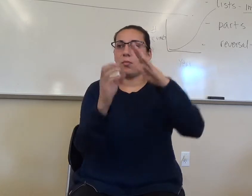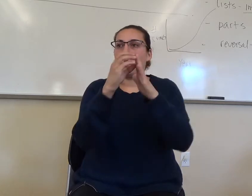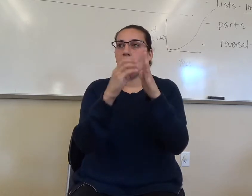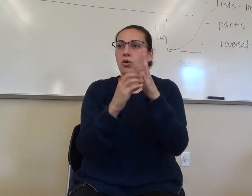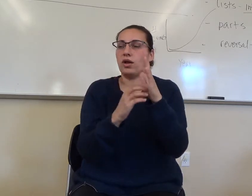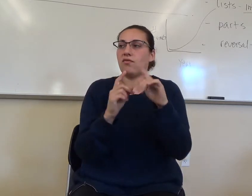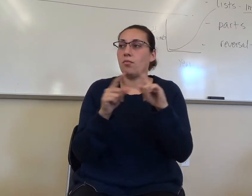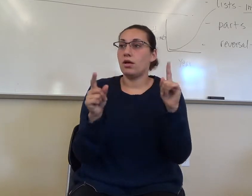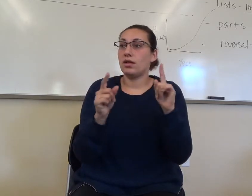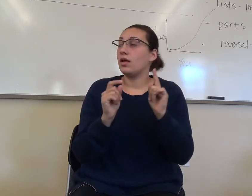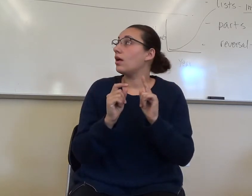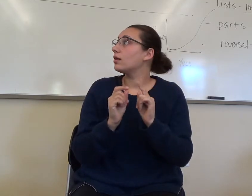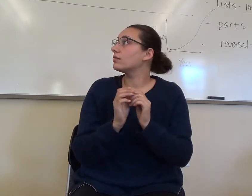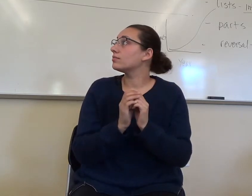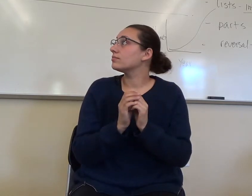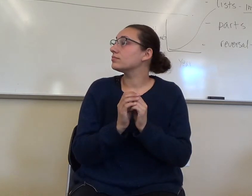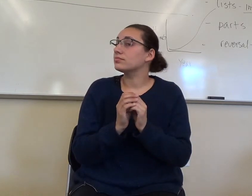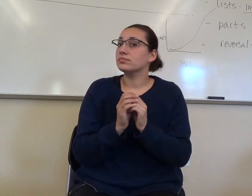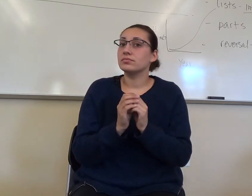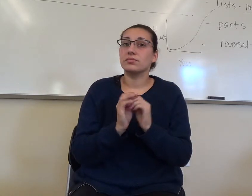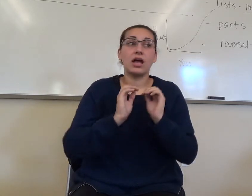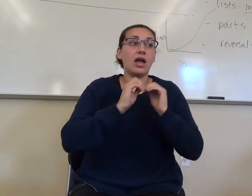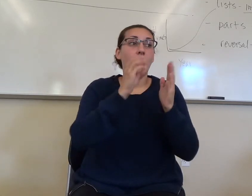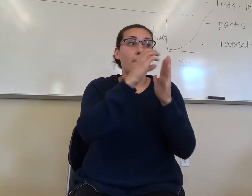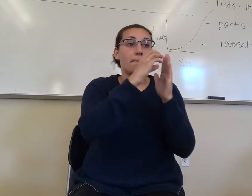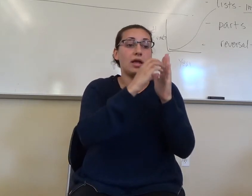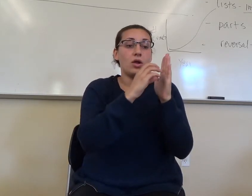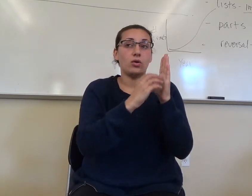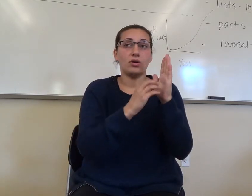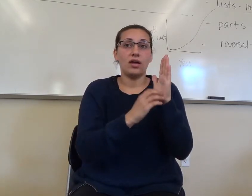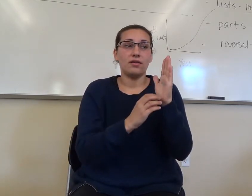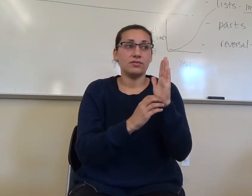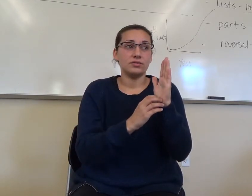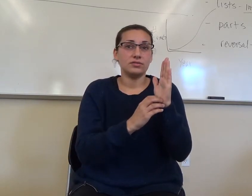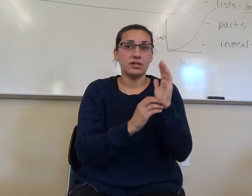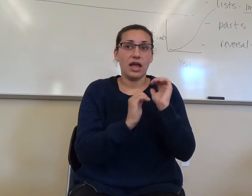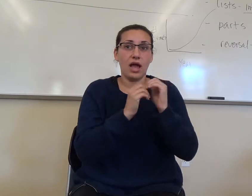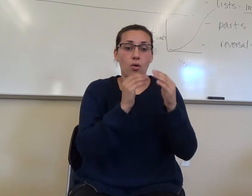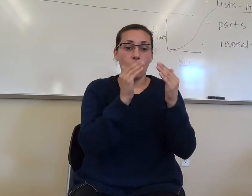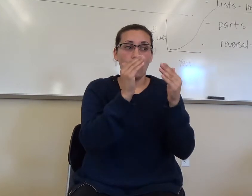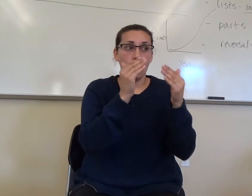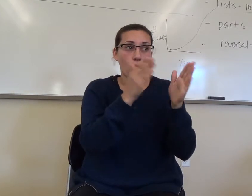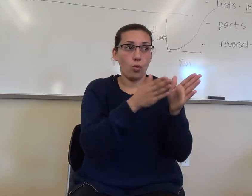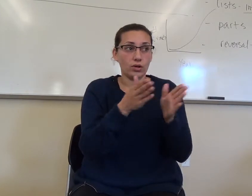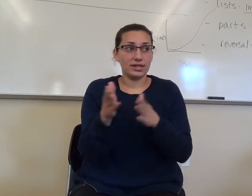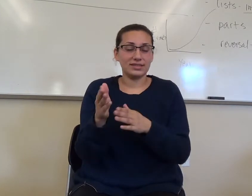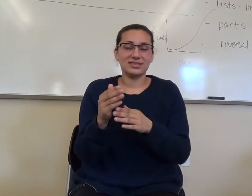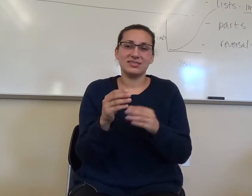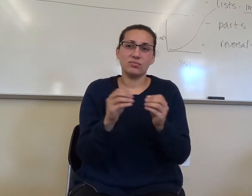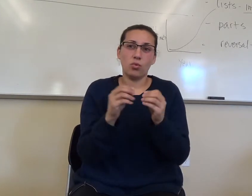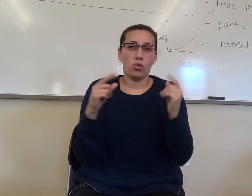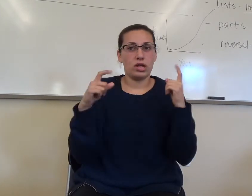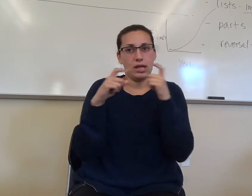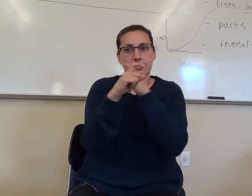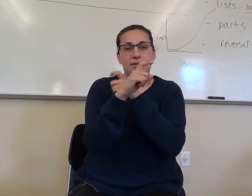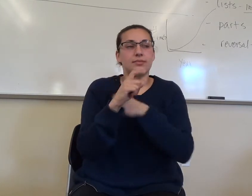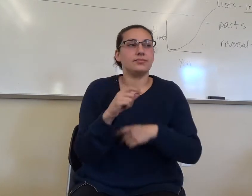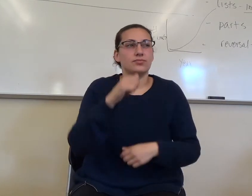organization of these paragraphs is getting a little more complicated. Remember that very first one